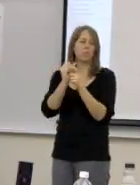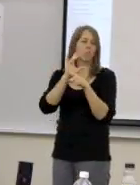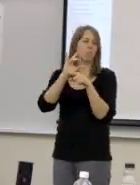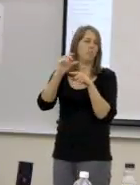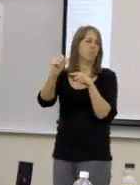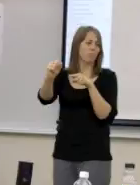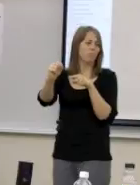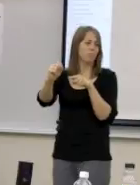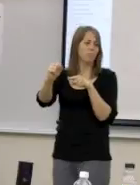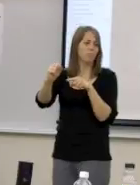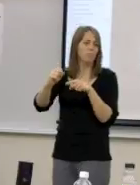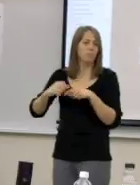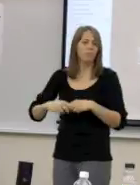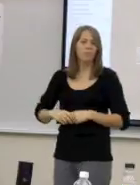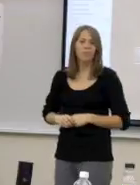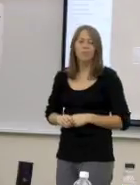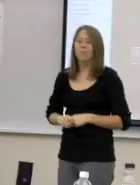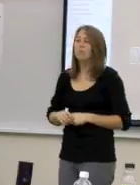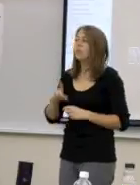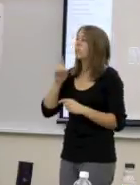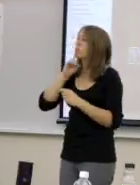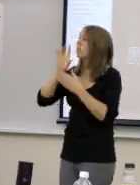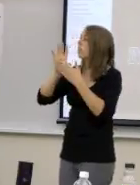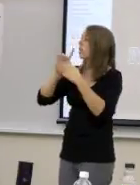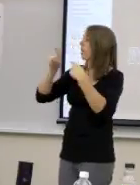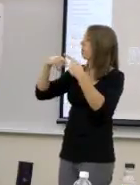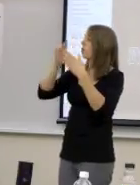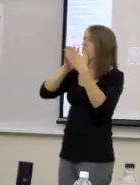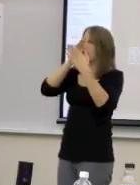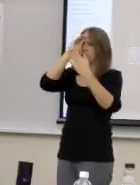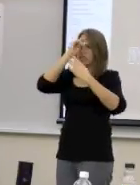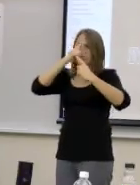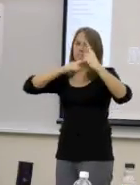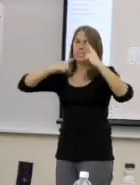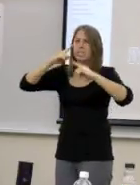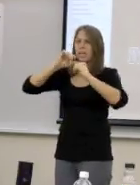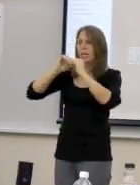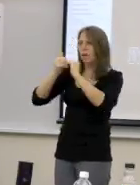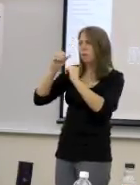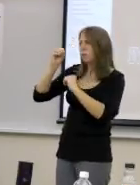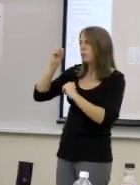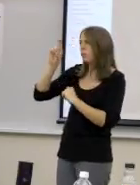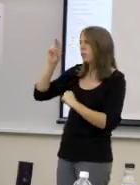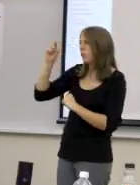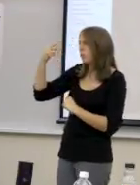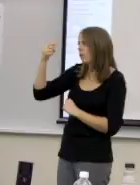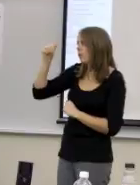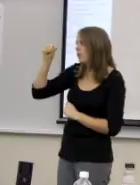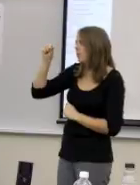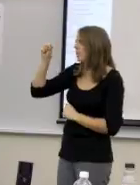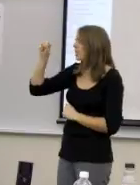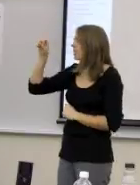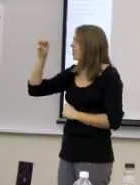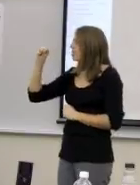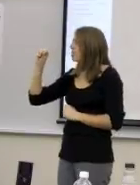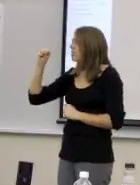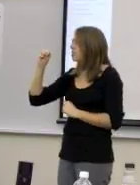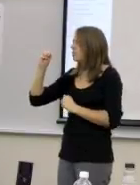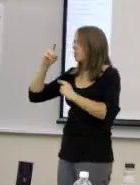And it's not about learning signs, how to do orgasm, and how to do stuff that I didn't